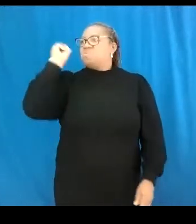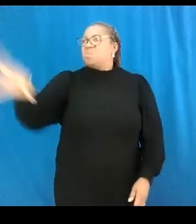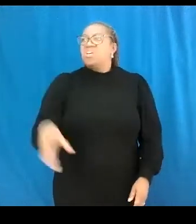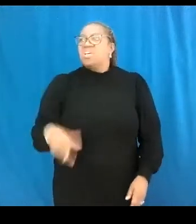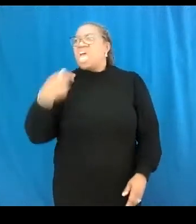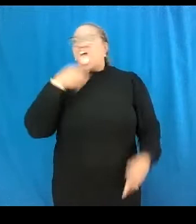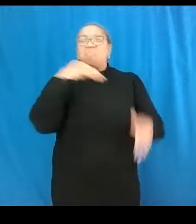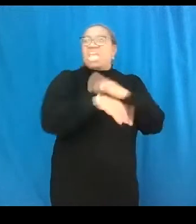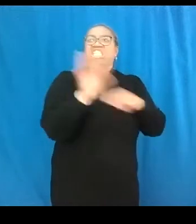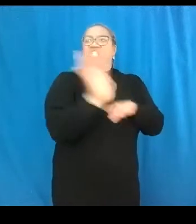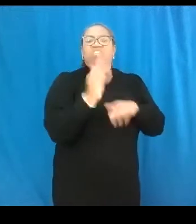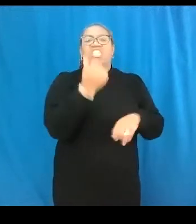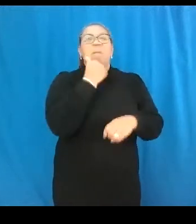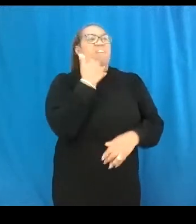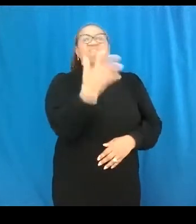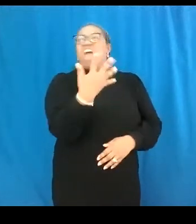5.